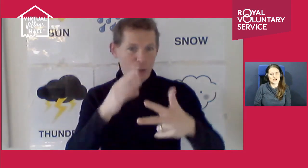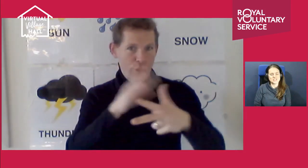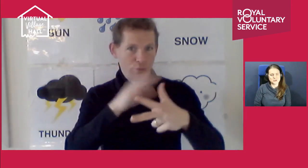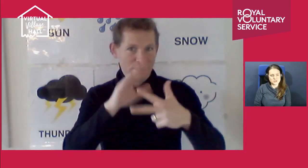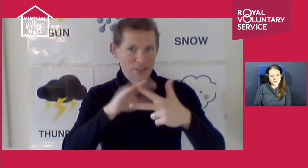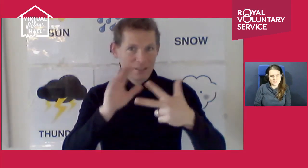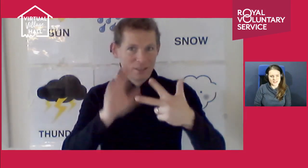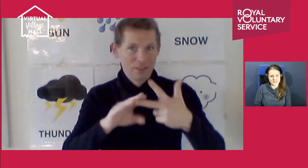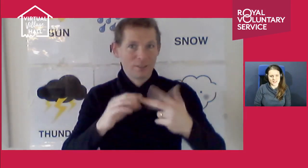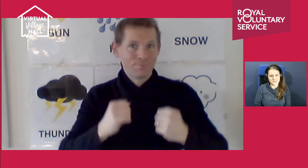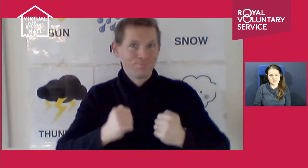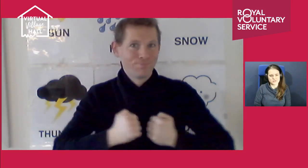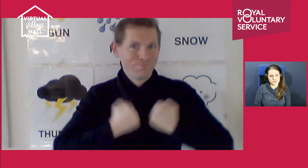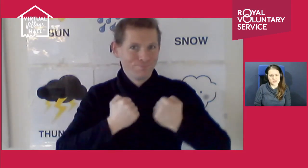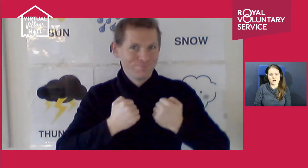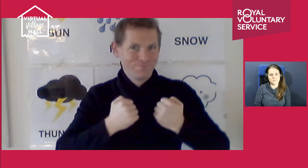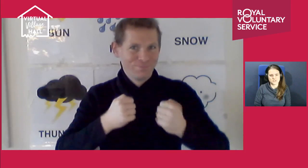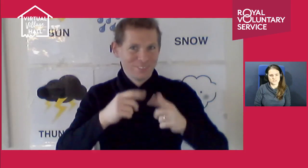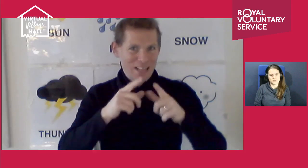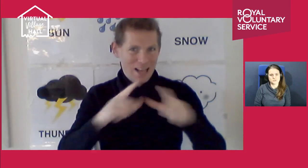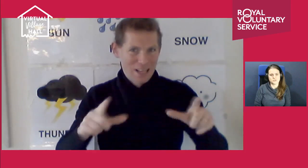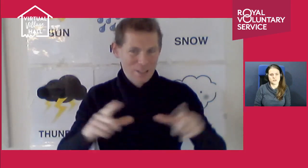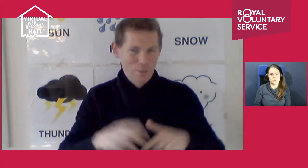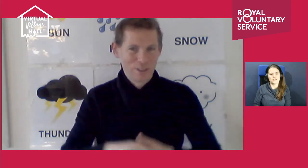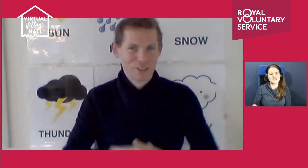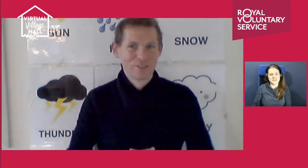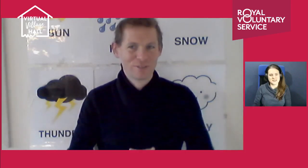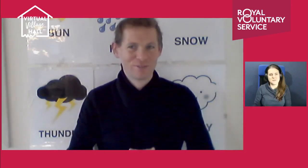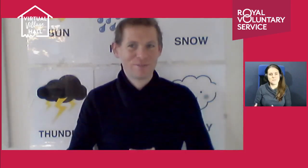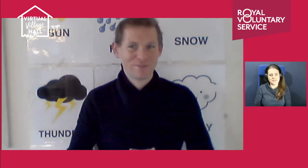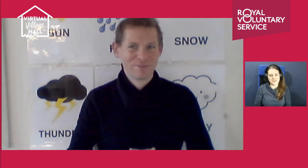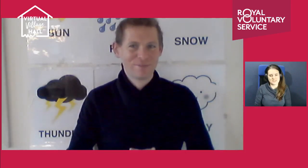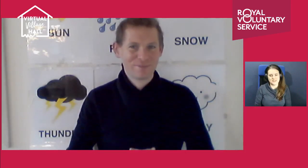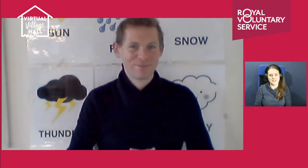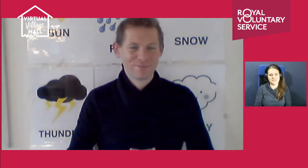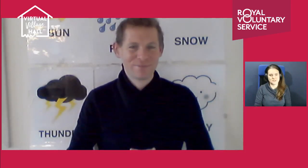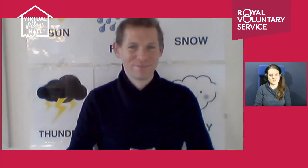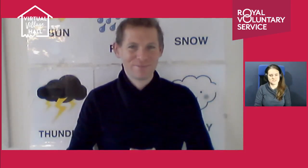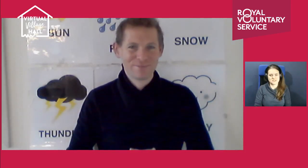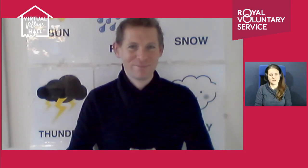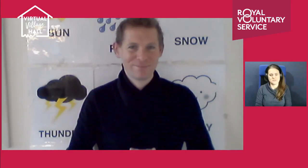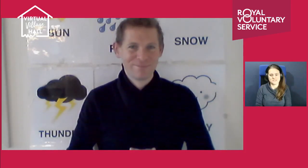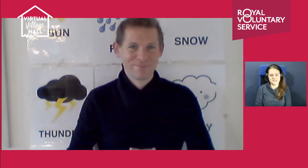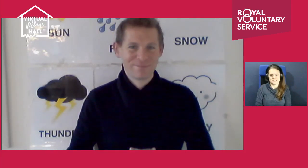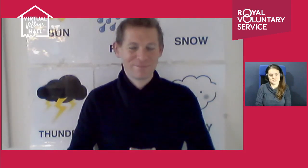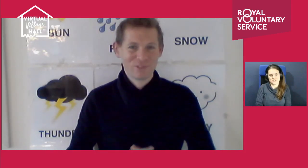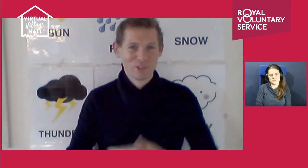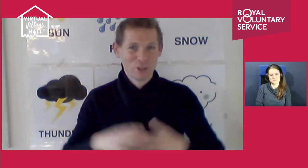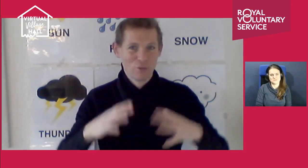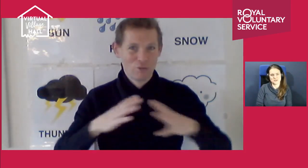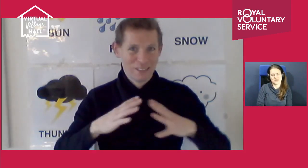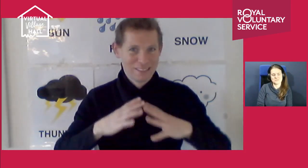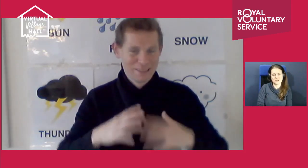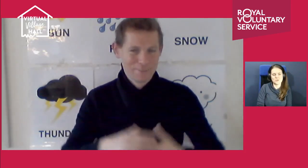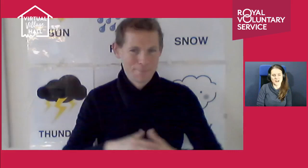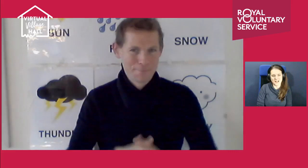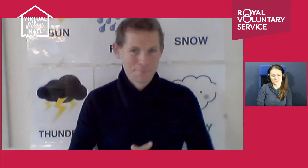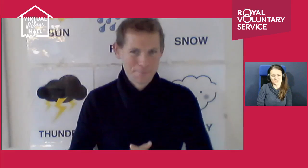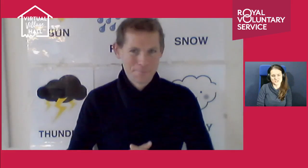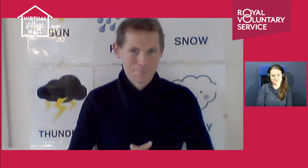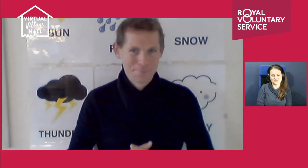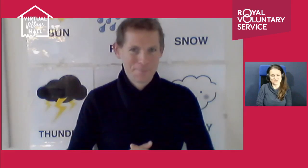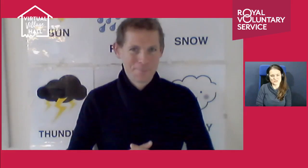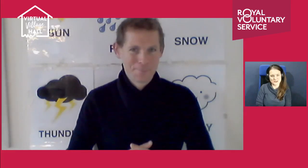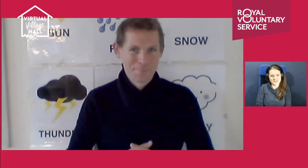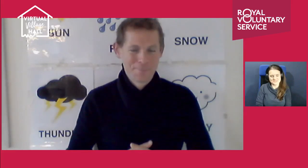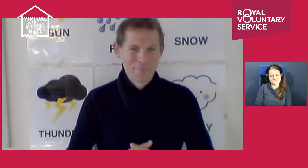so I'll show you that again, the three options that we were talking about in BSL as I would describe it, okay, in my own